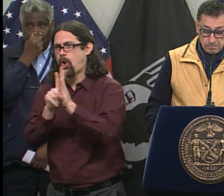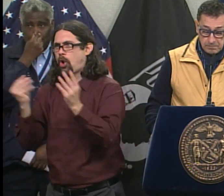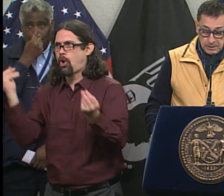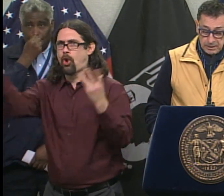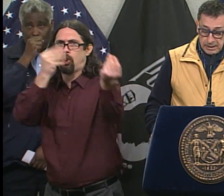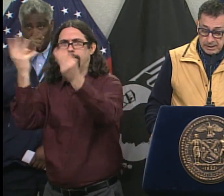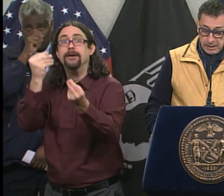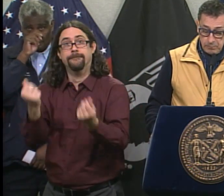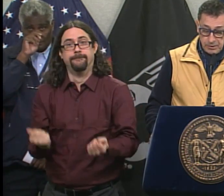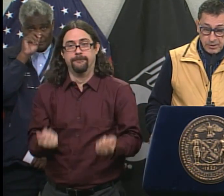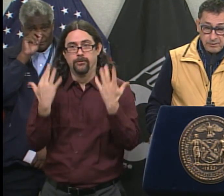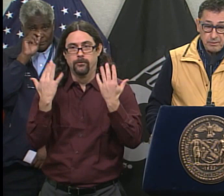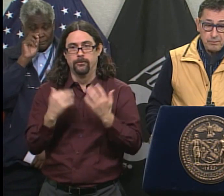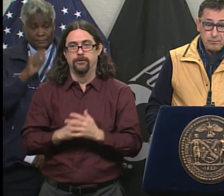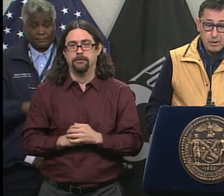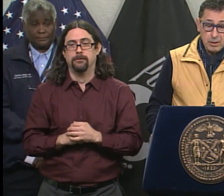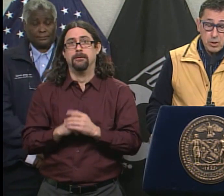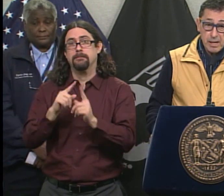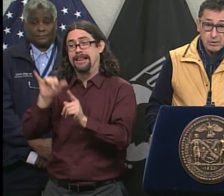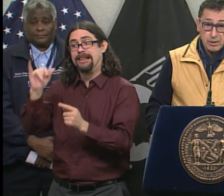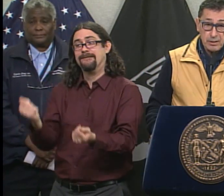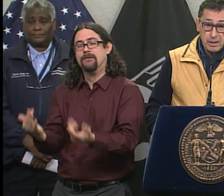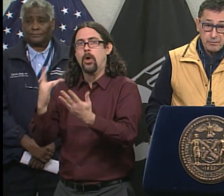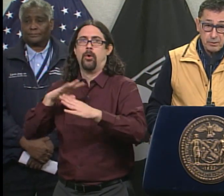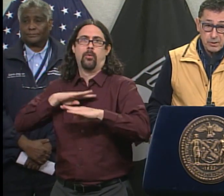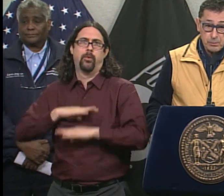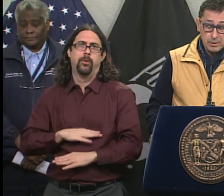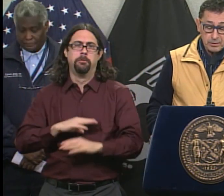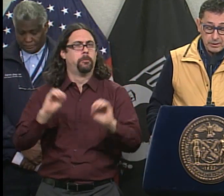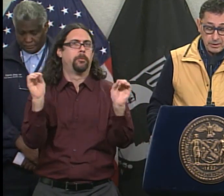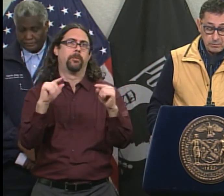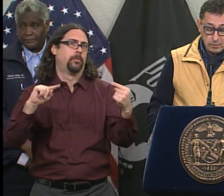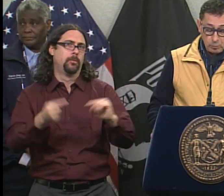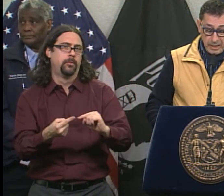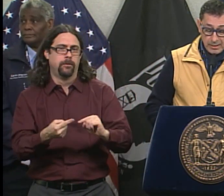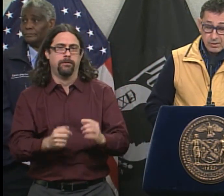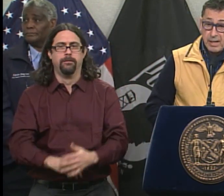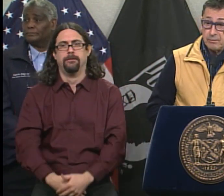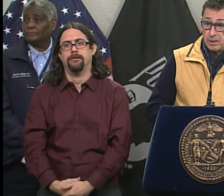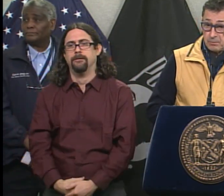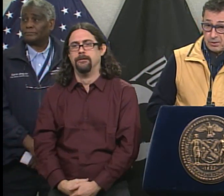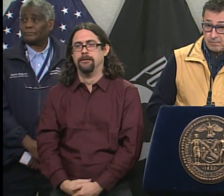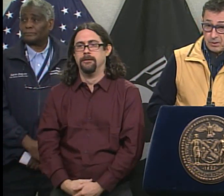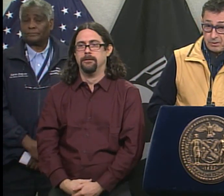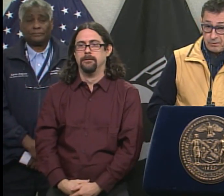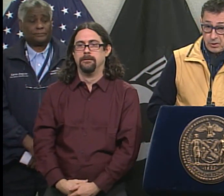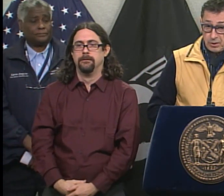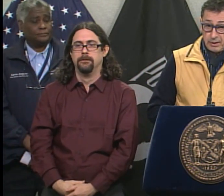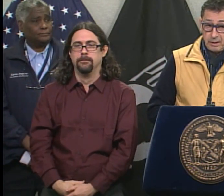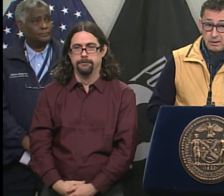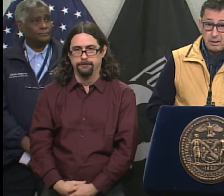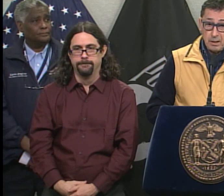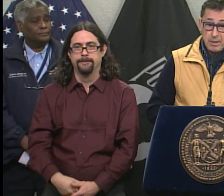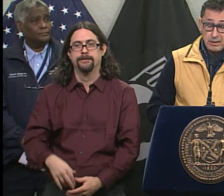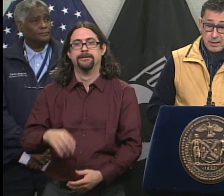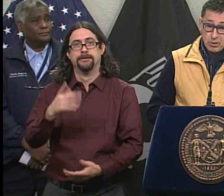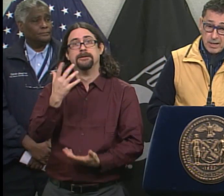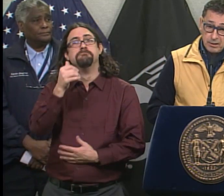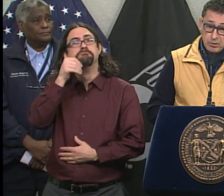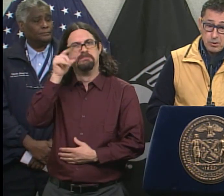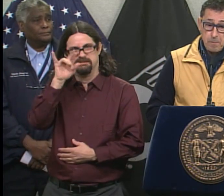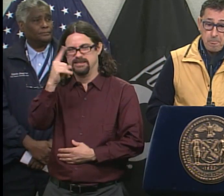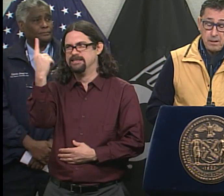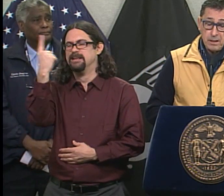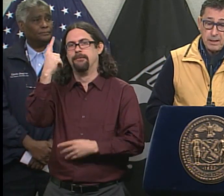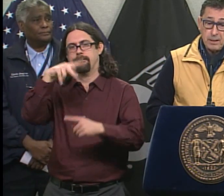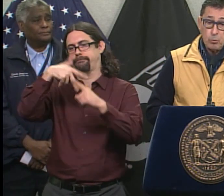out. It was a very challenging day for us, but we had staffed up sufficiently and met that